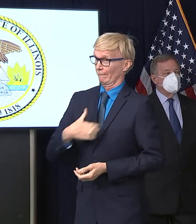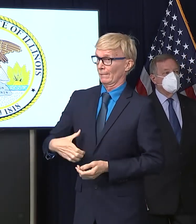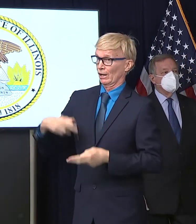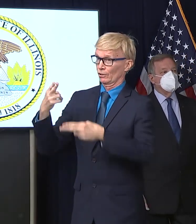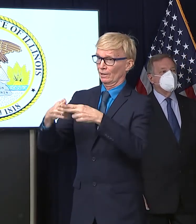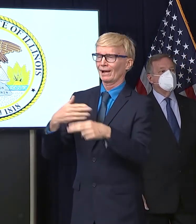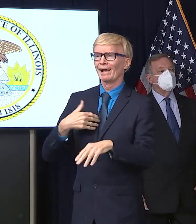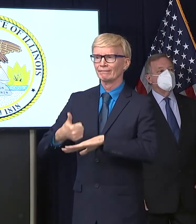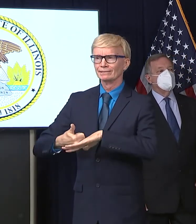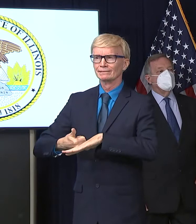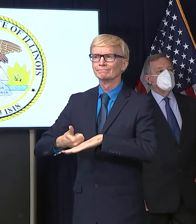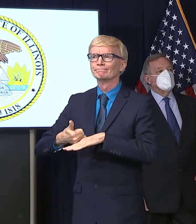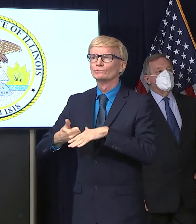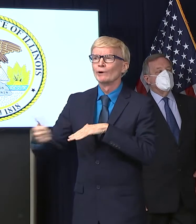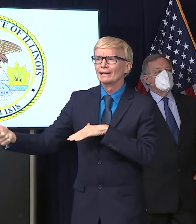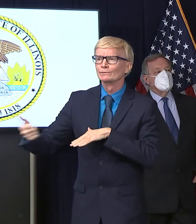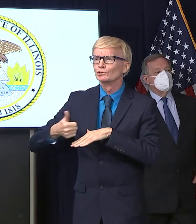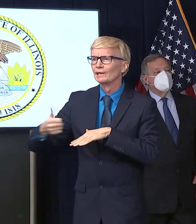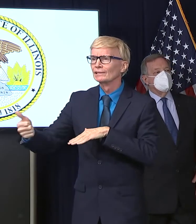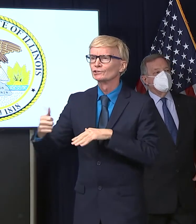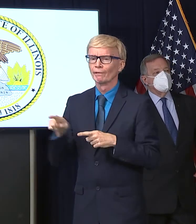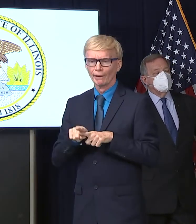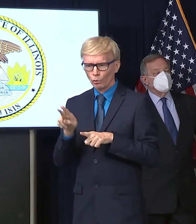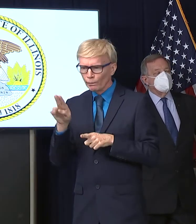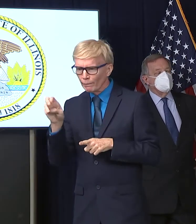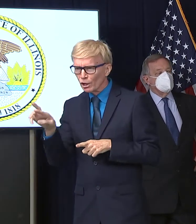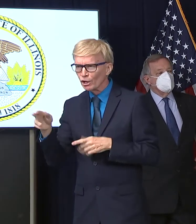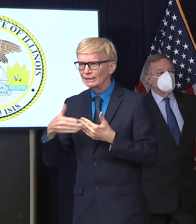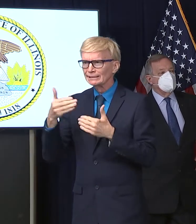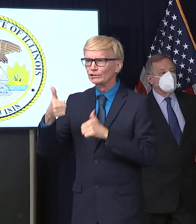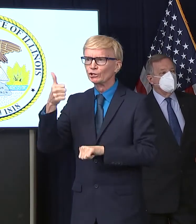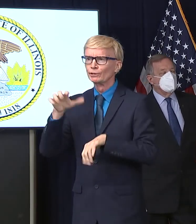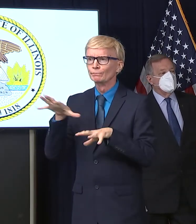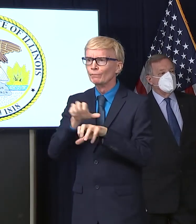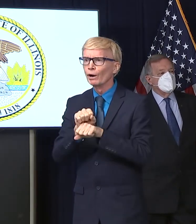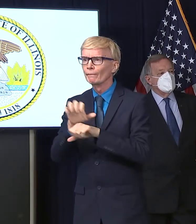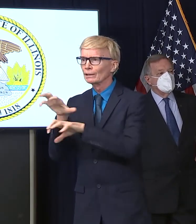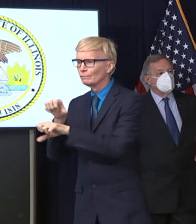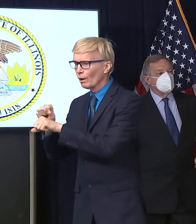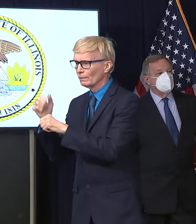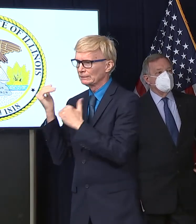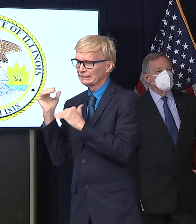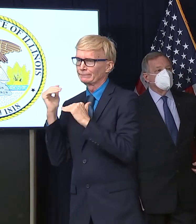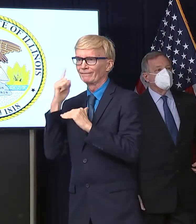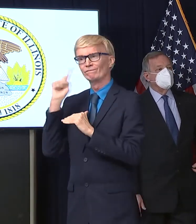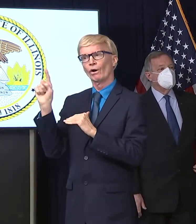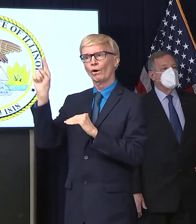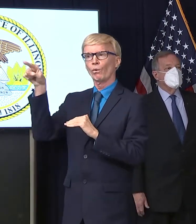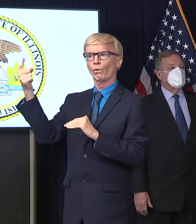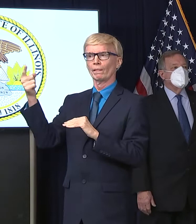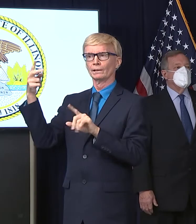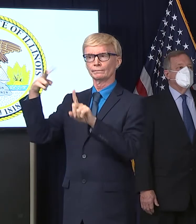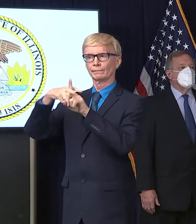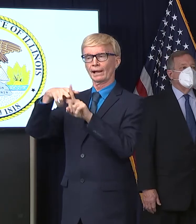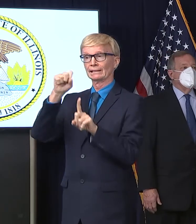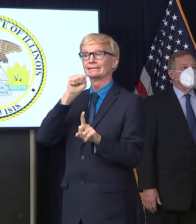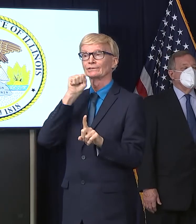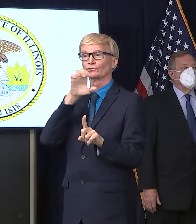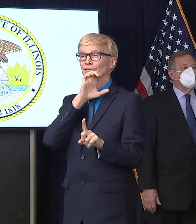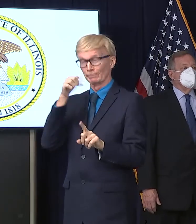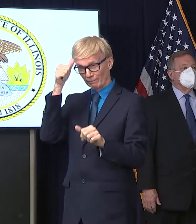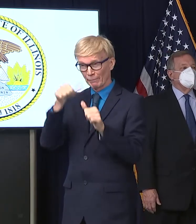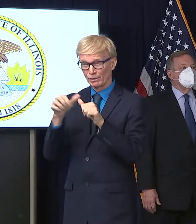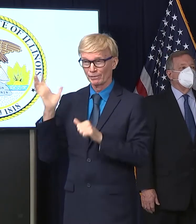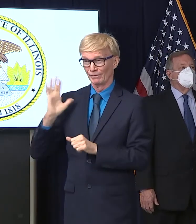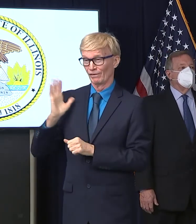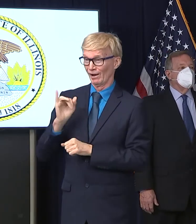making available, and the focus on having those appointment periods that are only available to seniors. Remember why Illinois was a leader